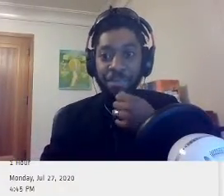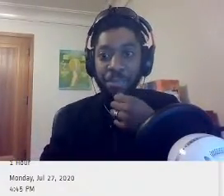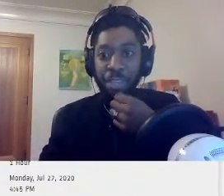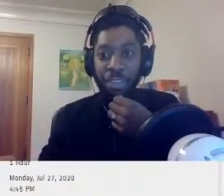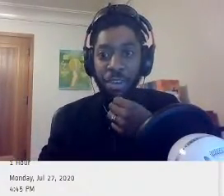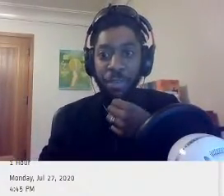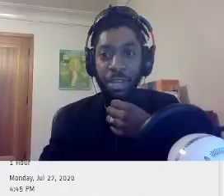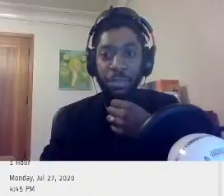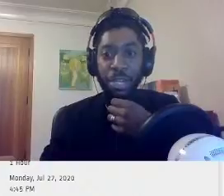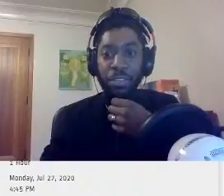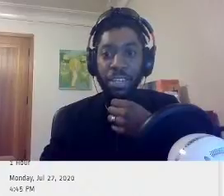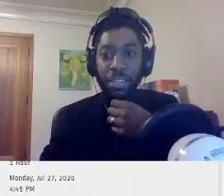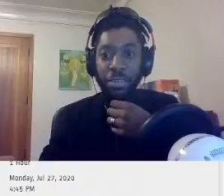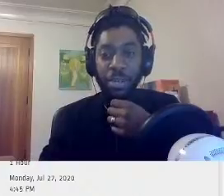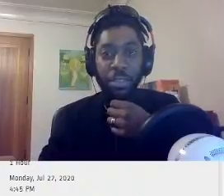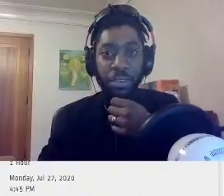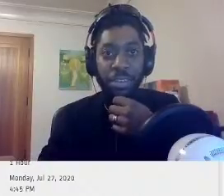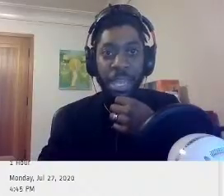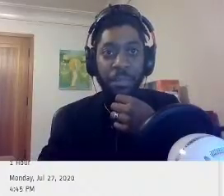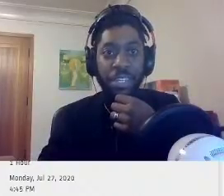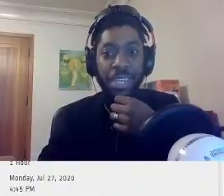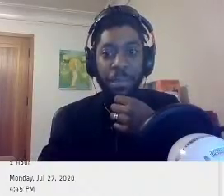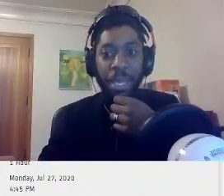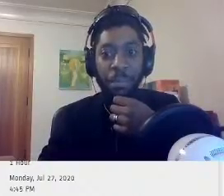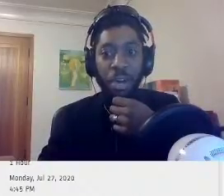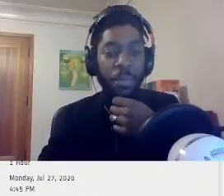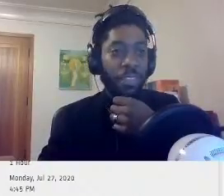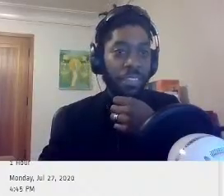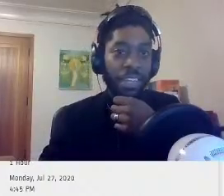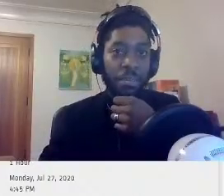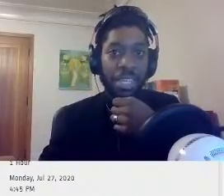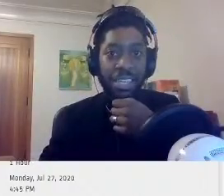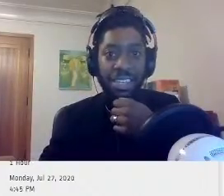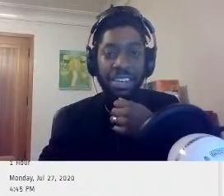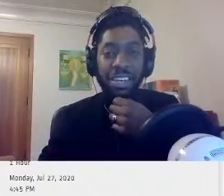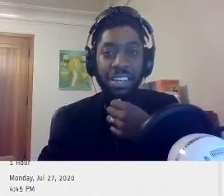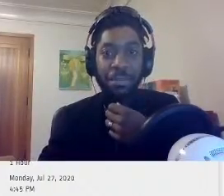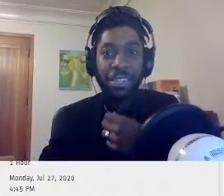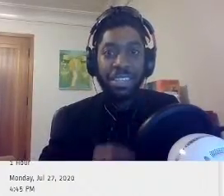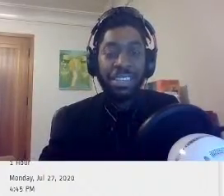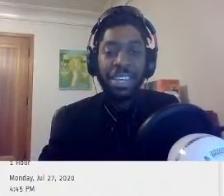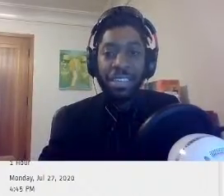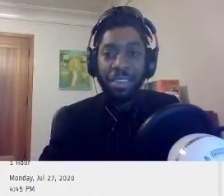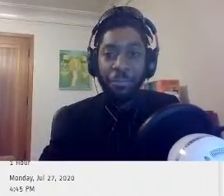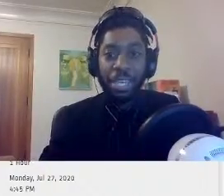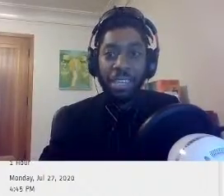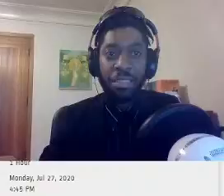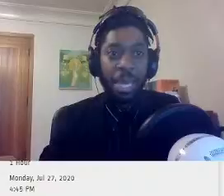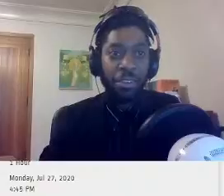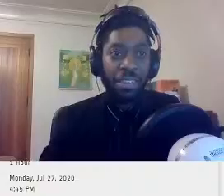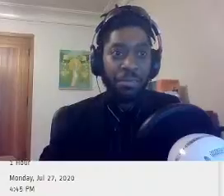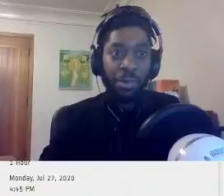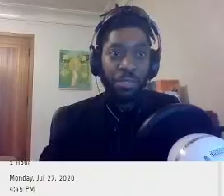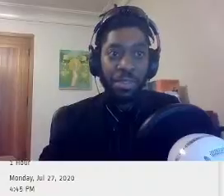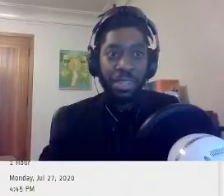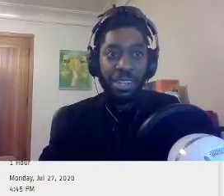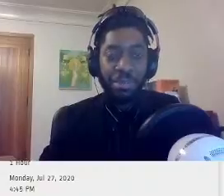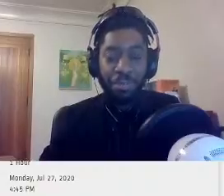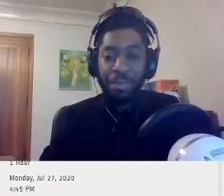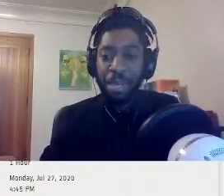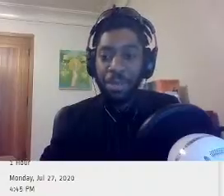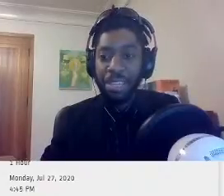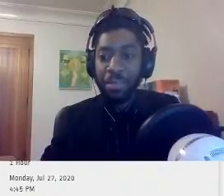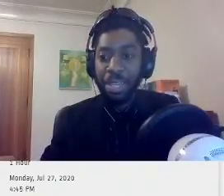man. So what else can I do? What other empty campaign promises can I make? See if we can get some out-of-state voters in